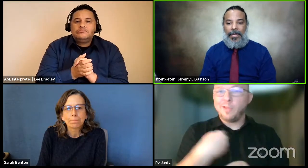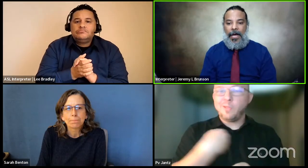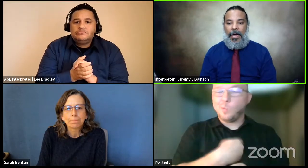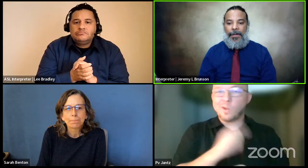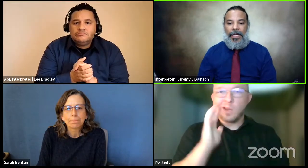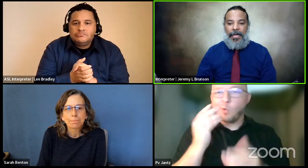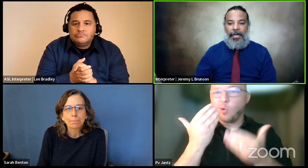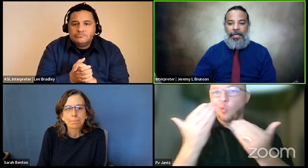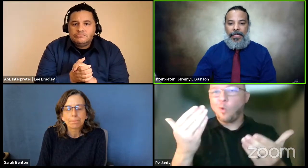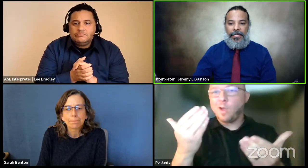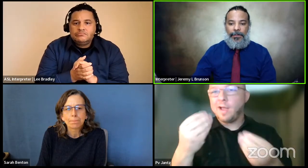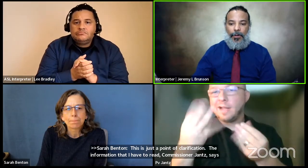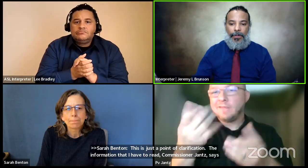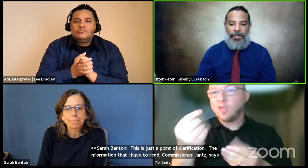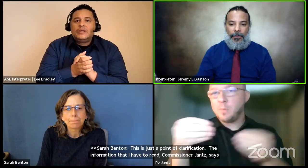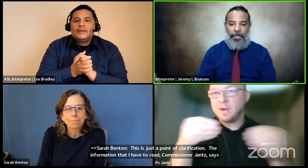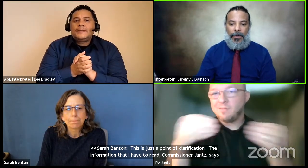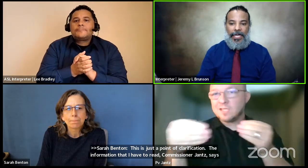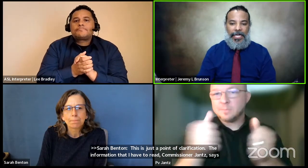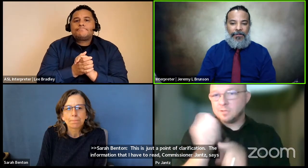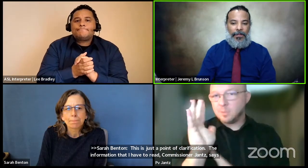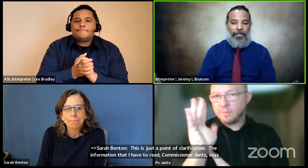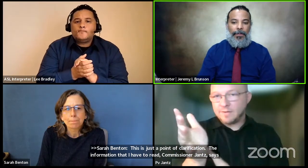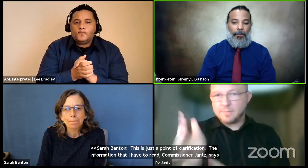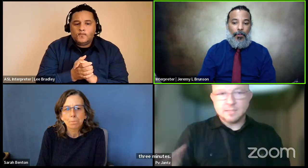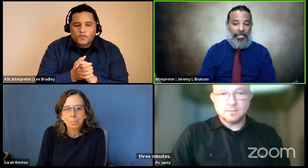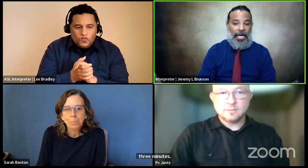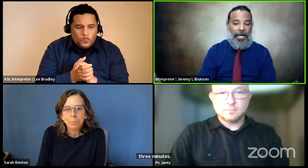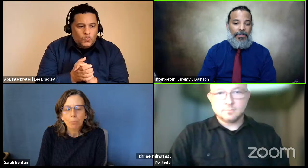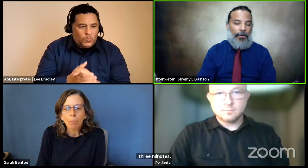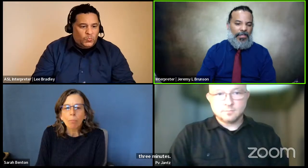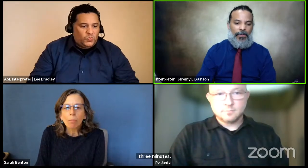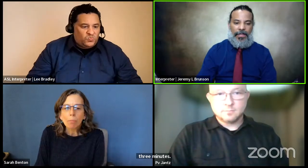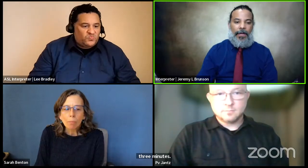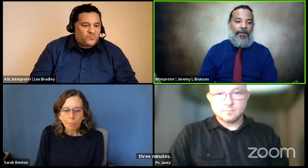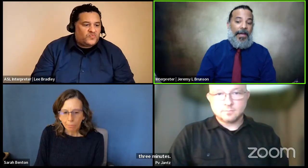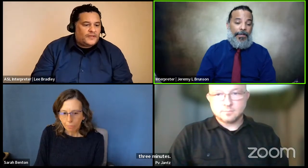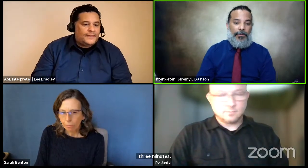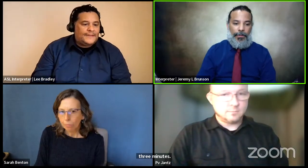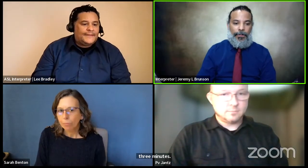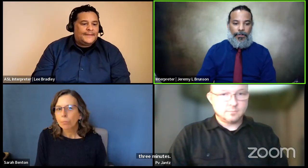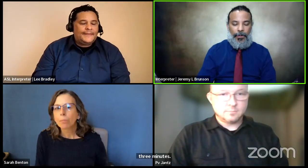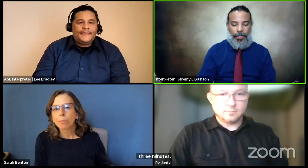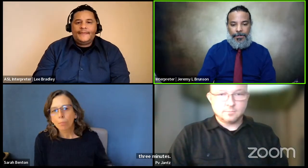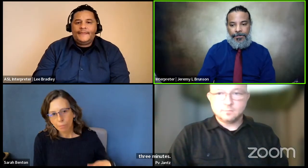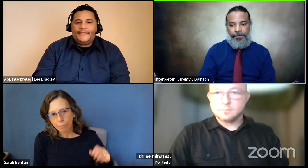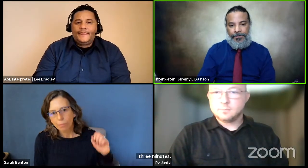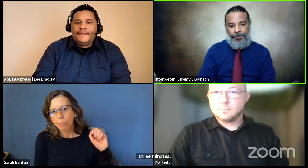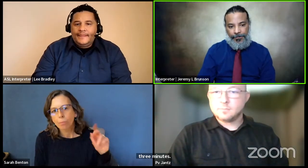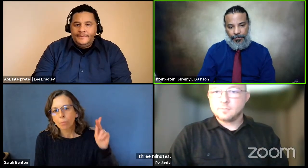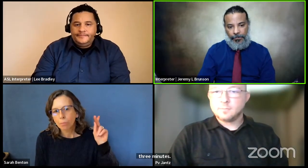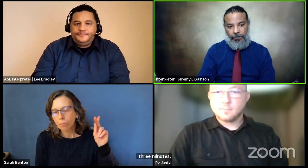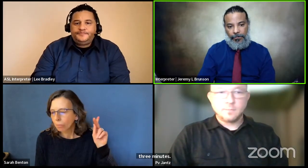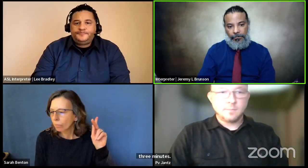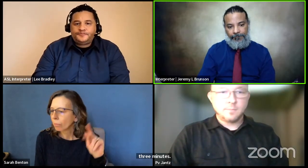Right. And I think it's appropriate that we go ahead and give a little bit more time. So that's why I thought 5 minutes would be good.